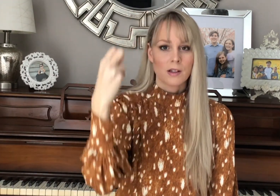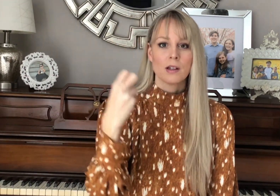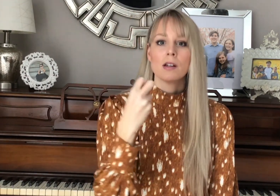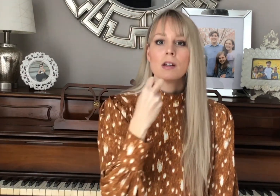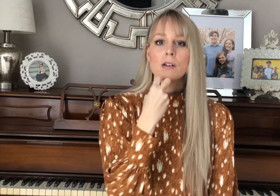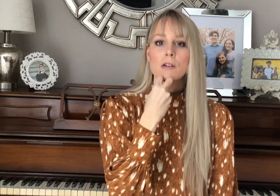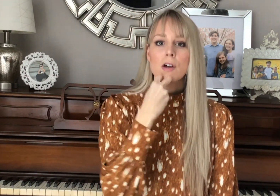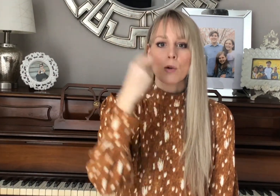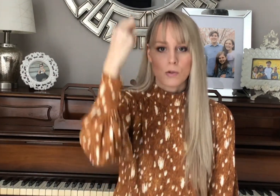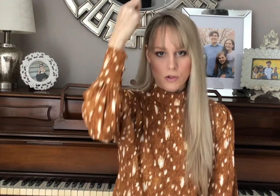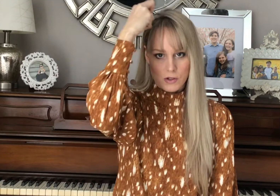Goat.